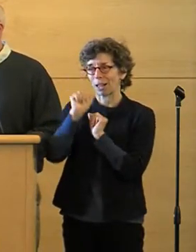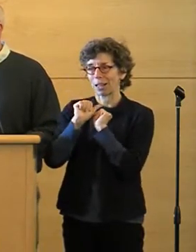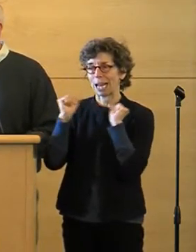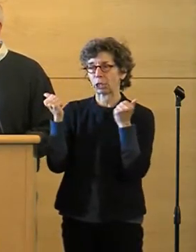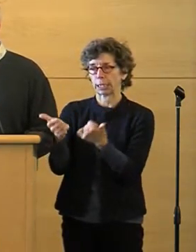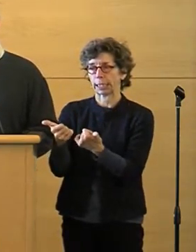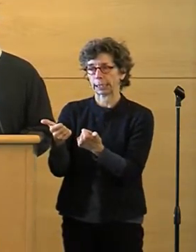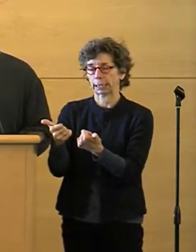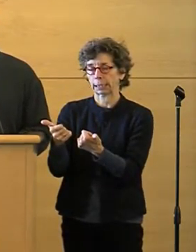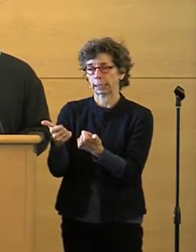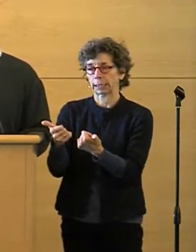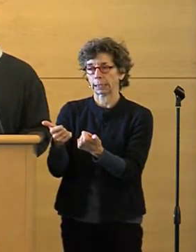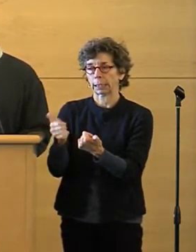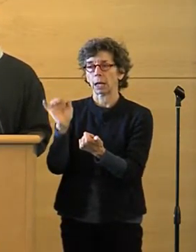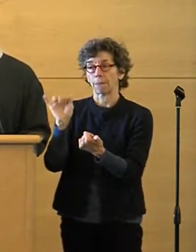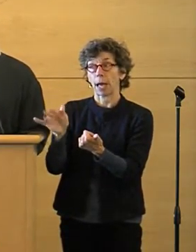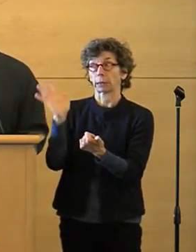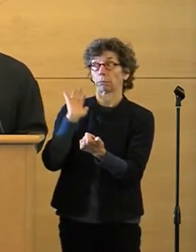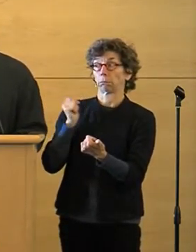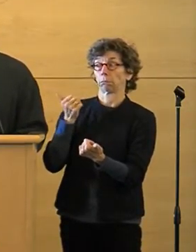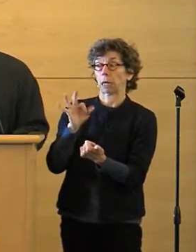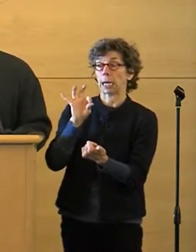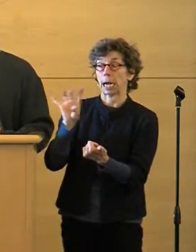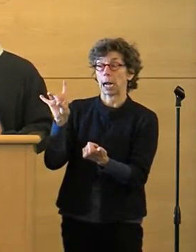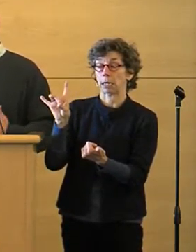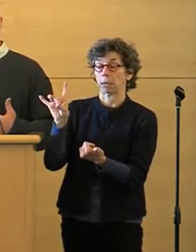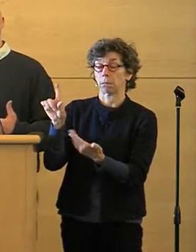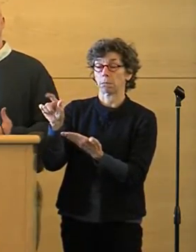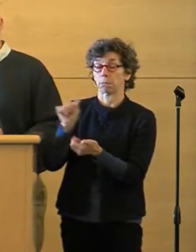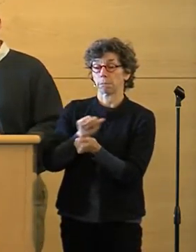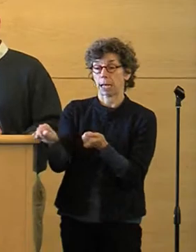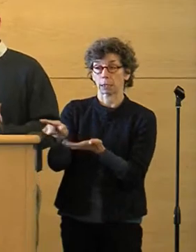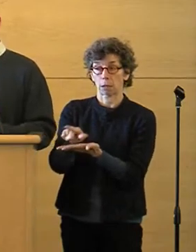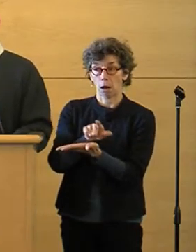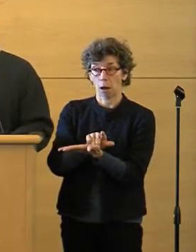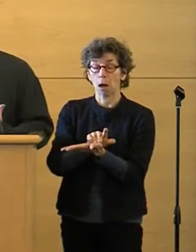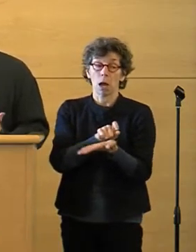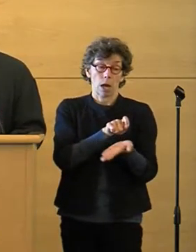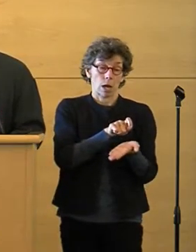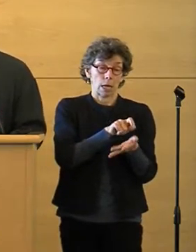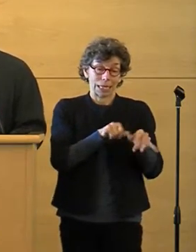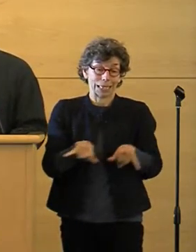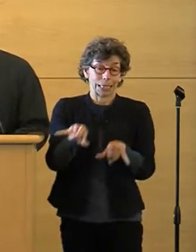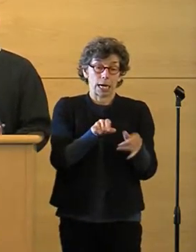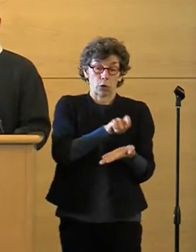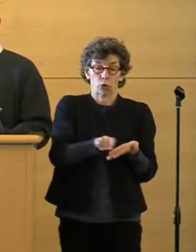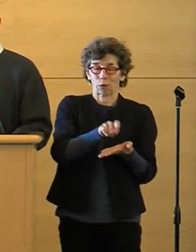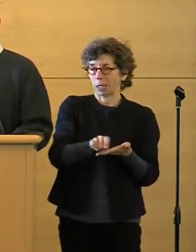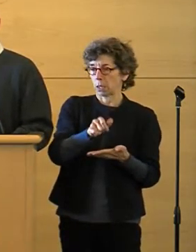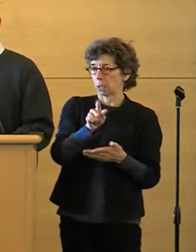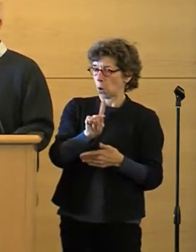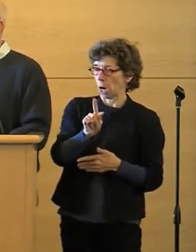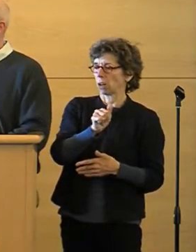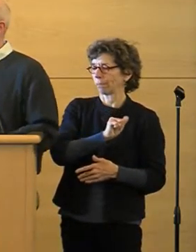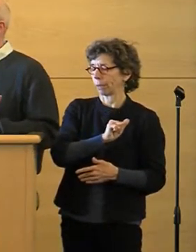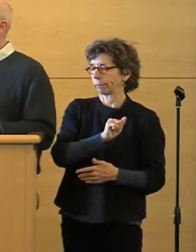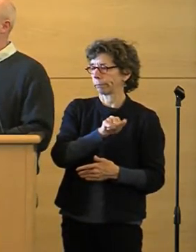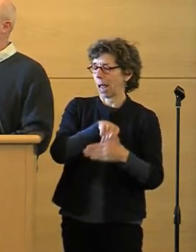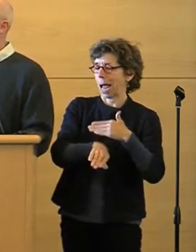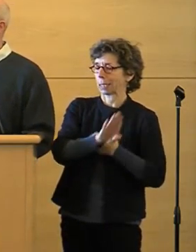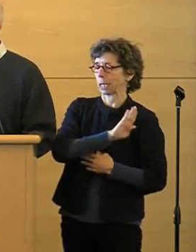1998, and it requires accessibility of electronic and information technology developed, procured, maintained, or used